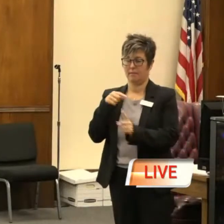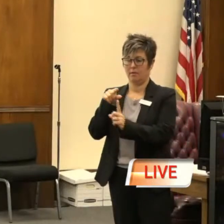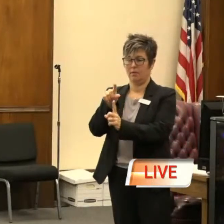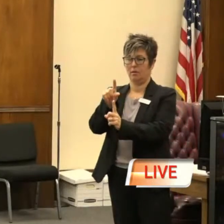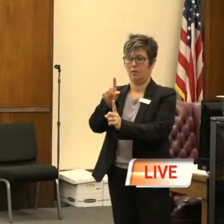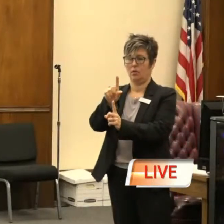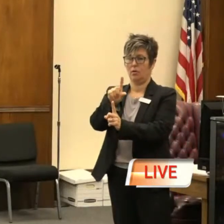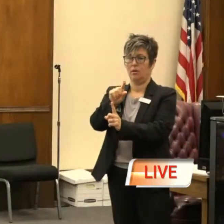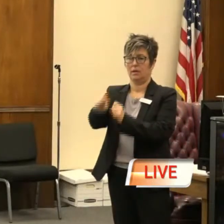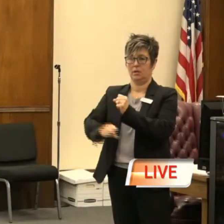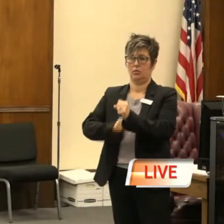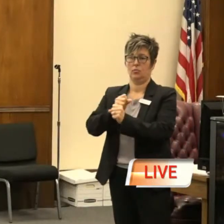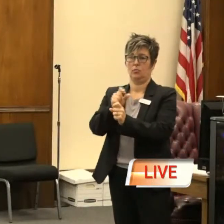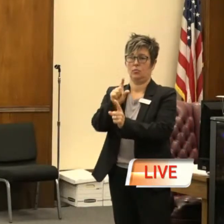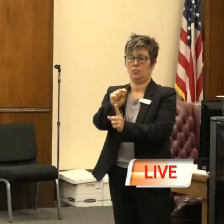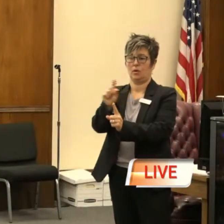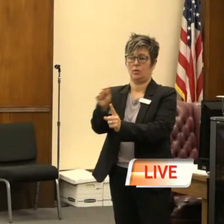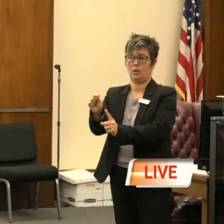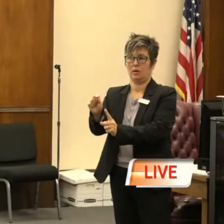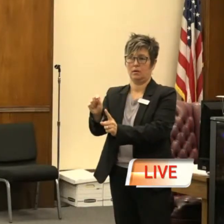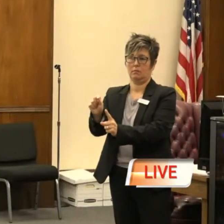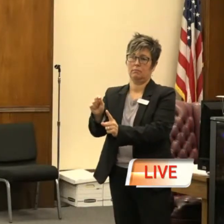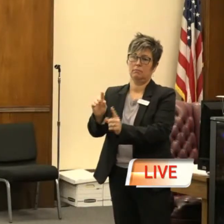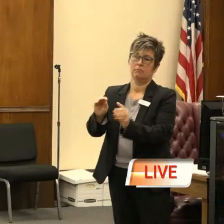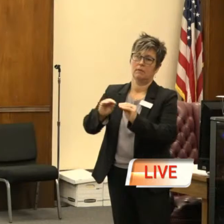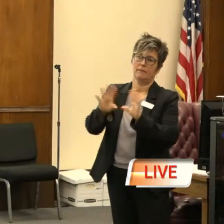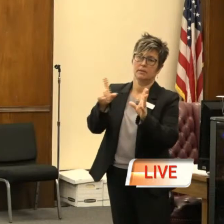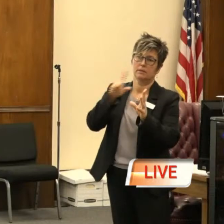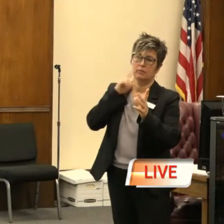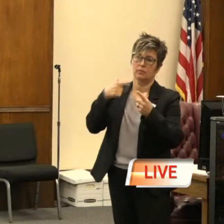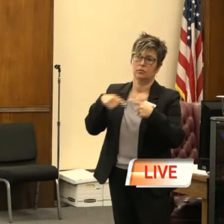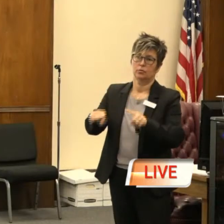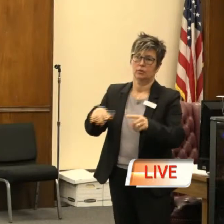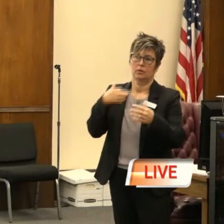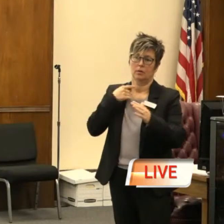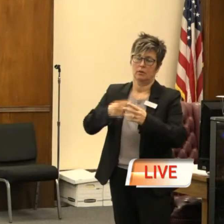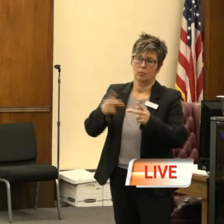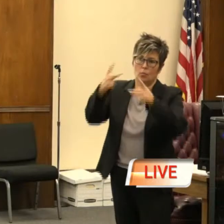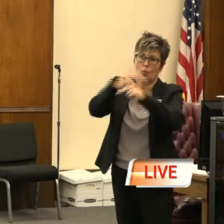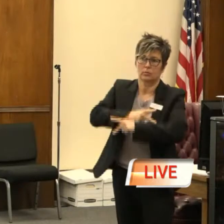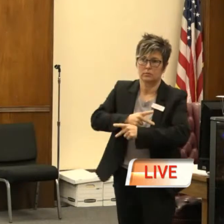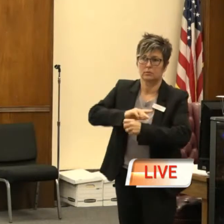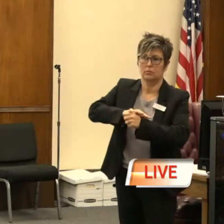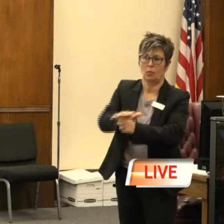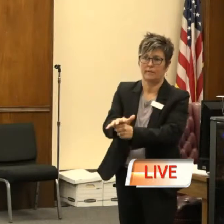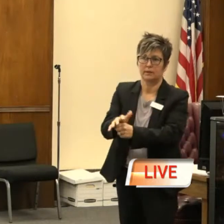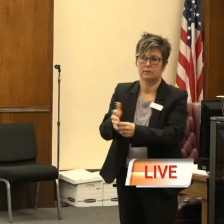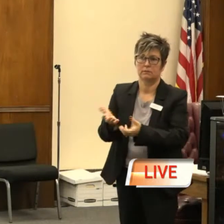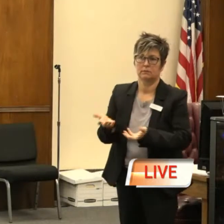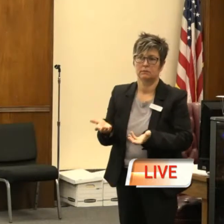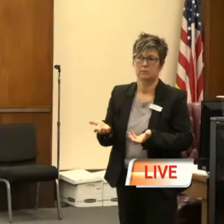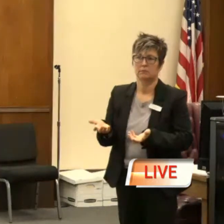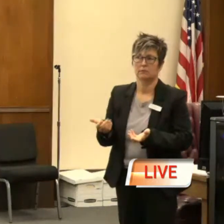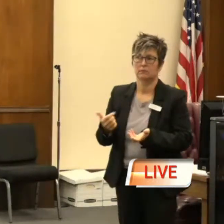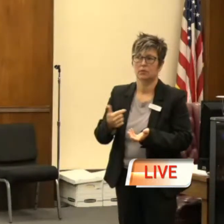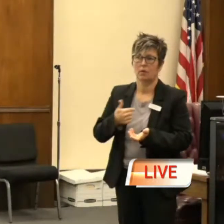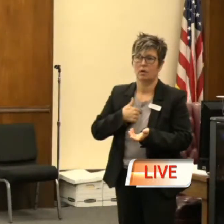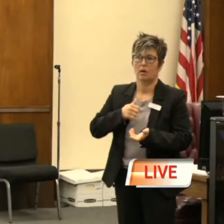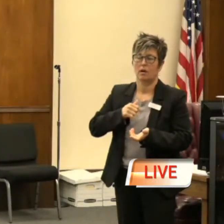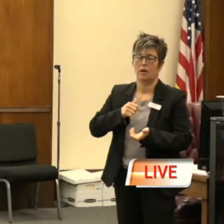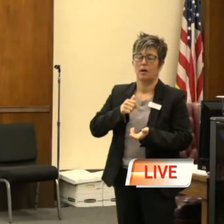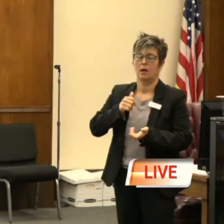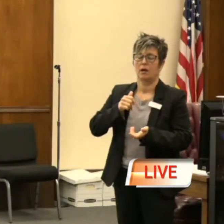2020 exhibits. It was during kind of the height of COVID. And so I was able to go in person